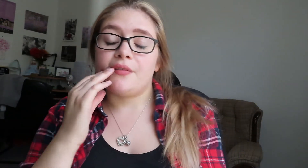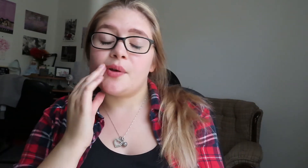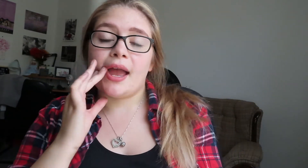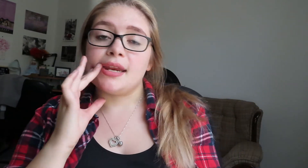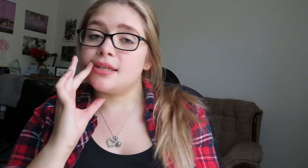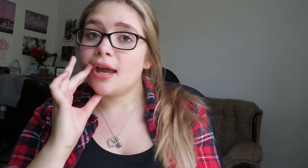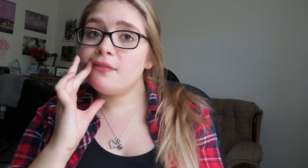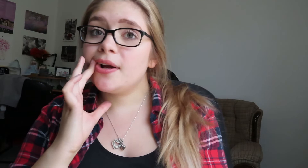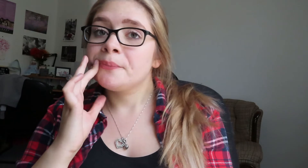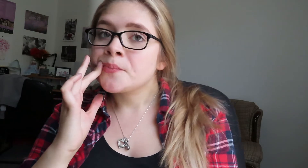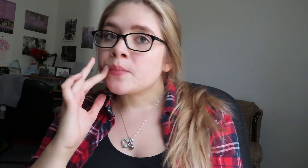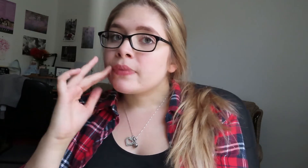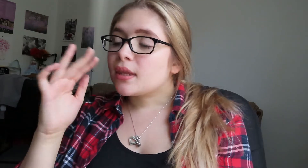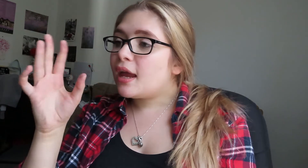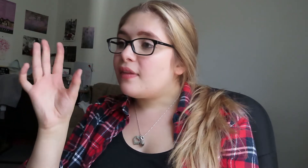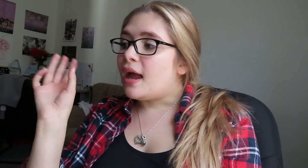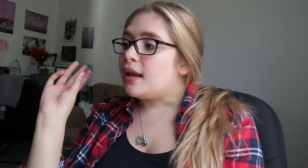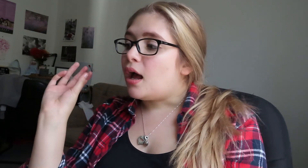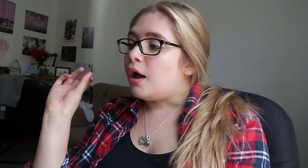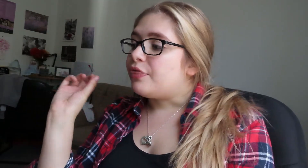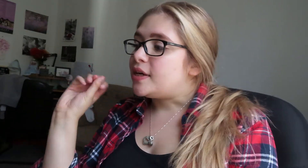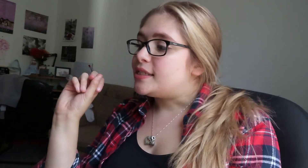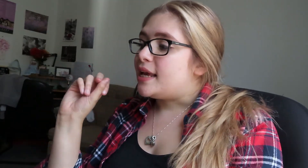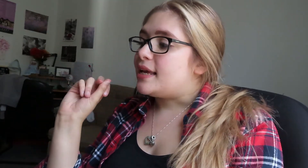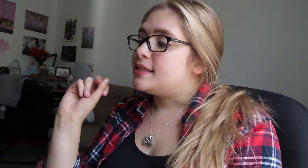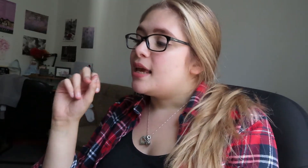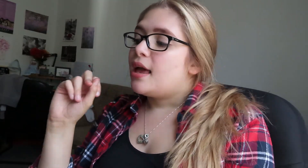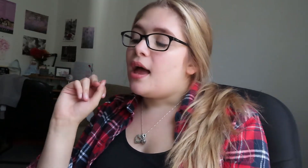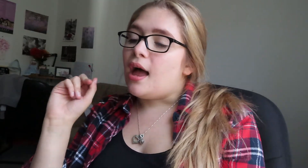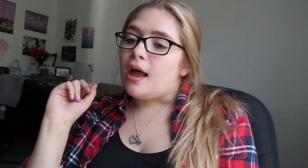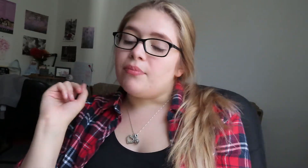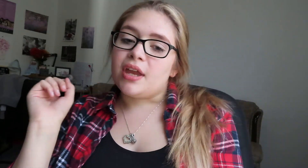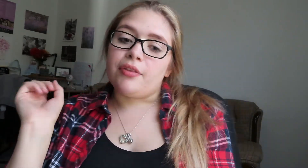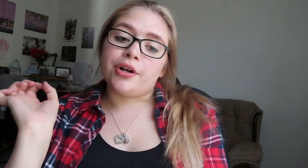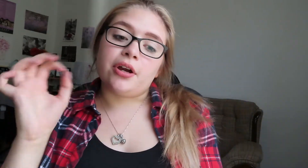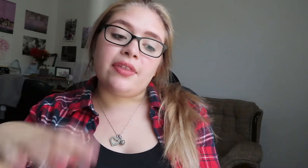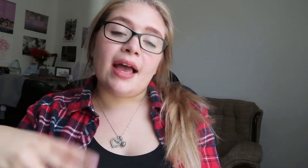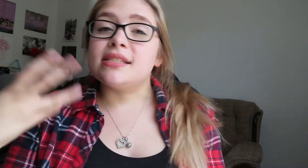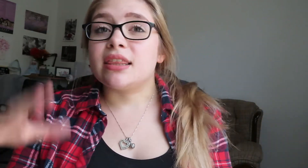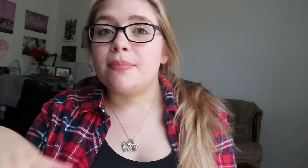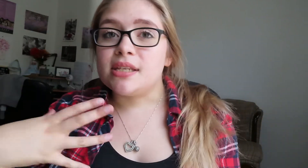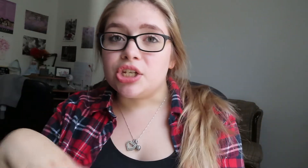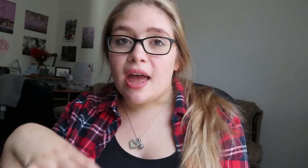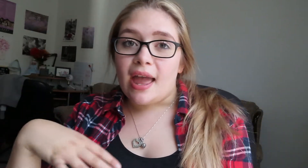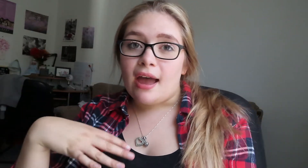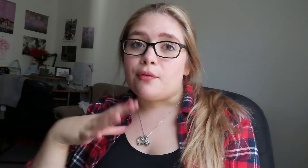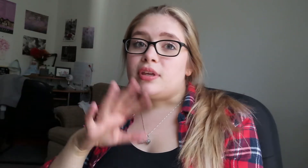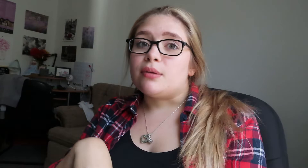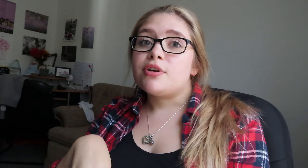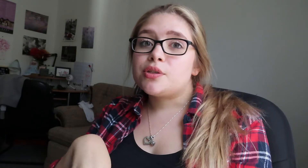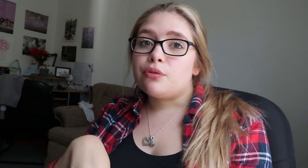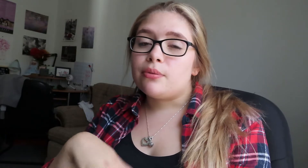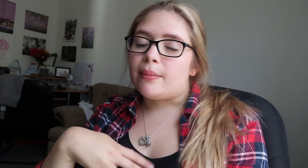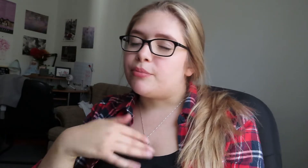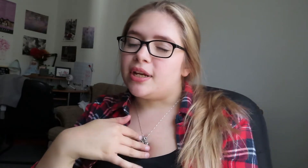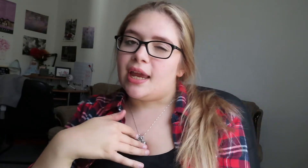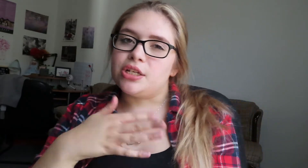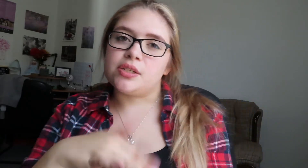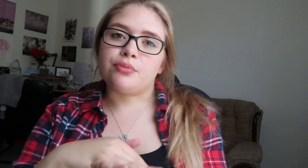stuff so i need to cover and then on thursdays um the other girl that has like the position that i have only in the preschool room i'm in pre-k she's in